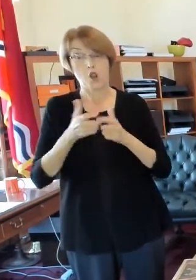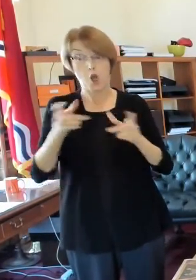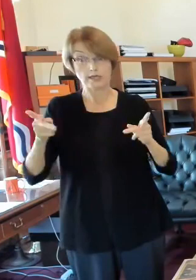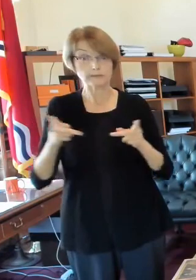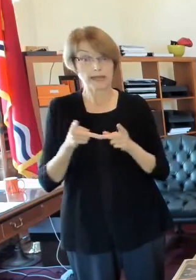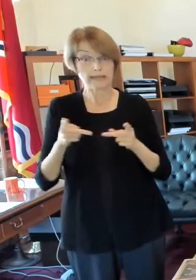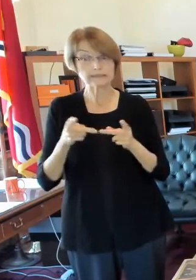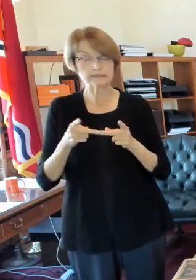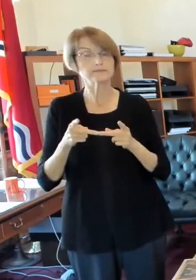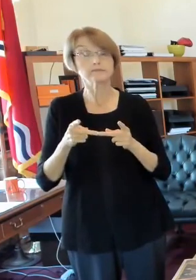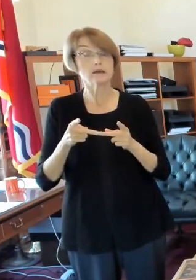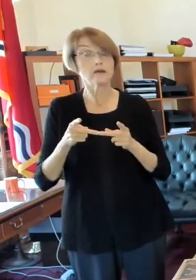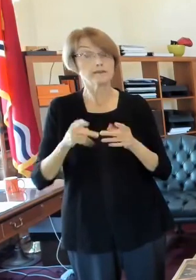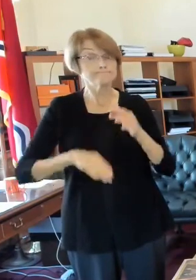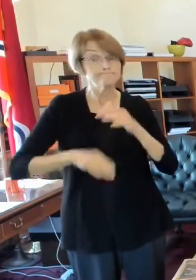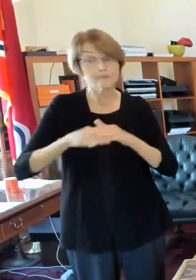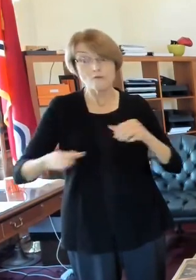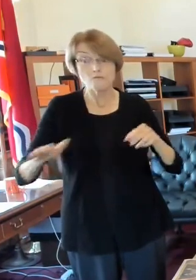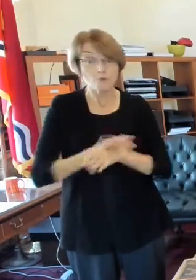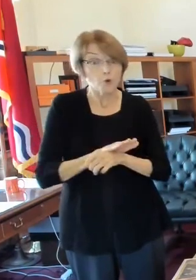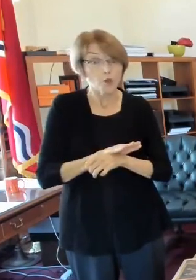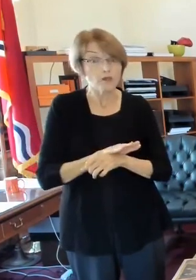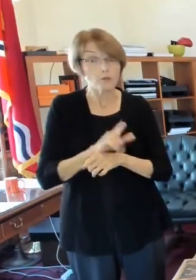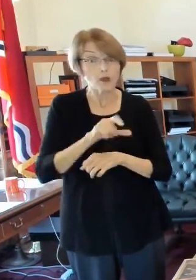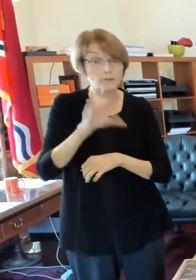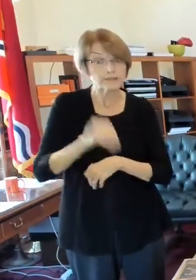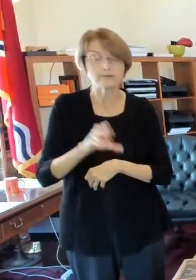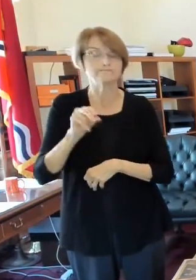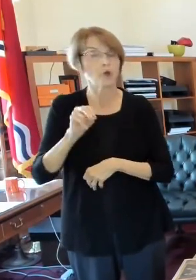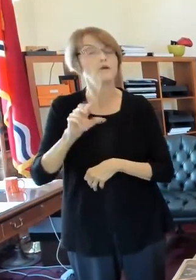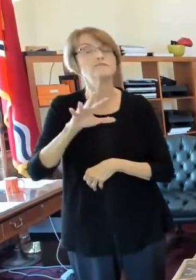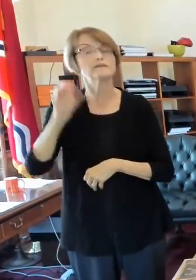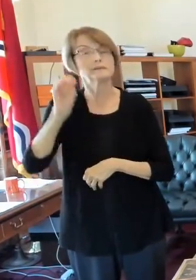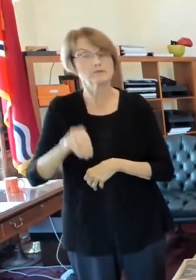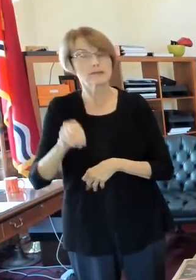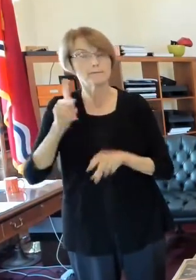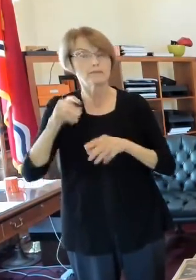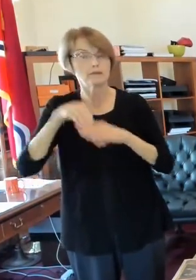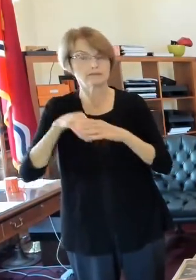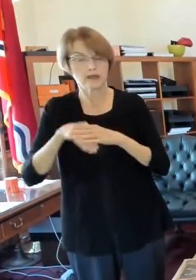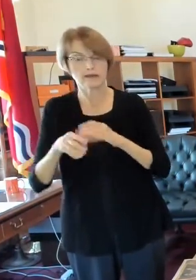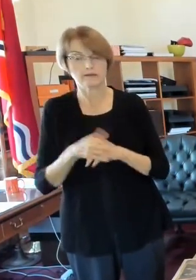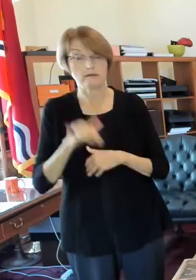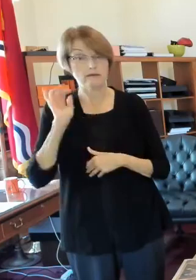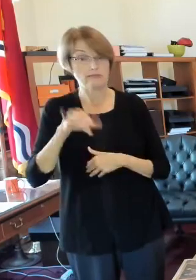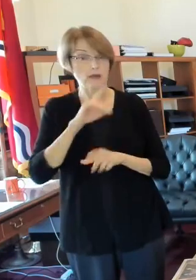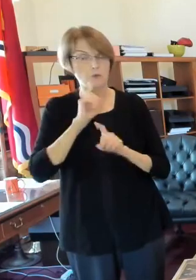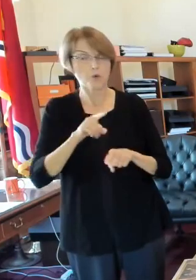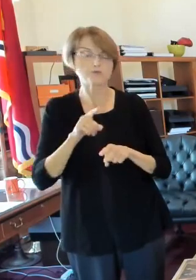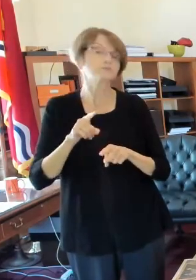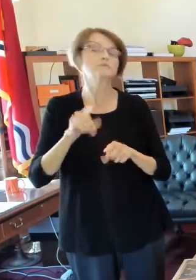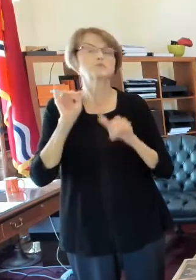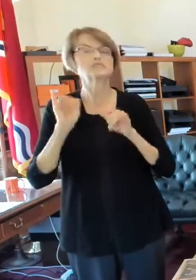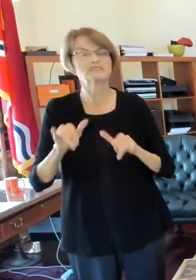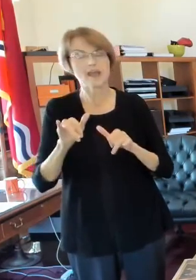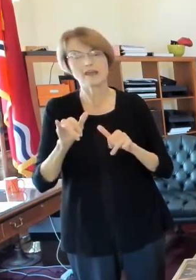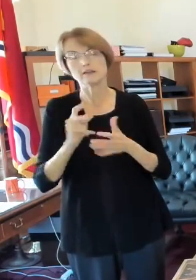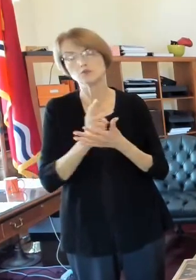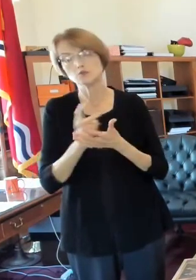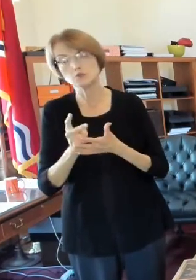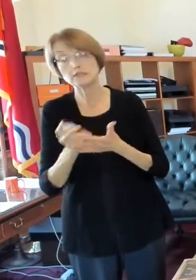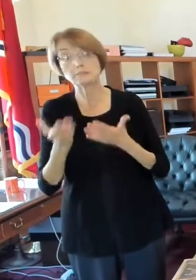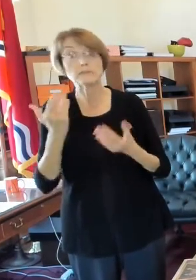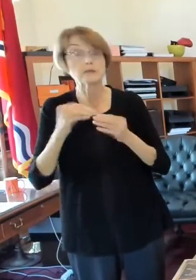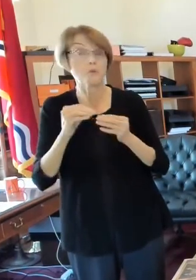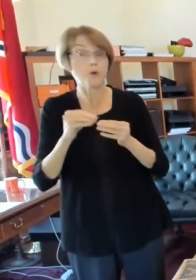So, that's in place for at least the next couple of weeks, maybe longer. Depends on what happens with the numbers in the